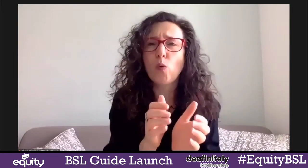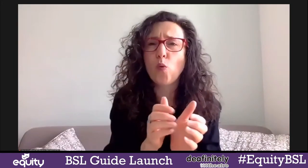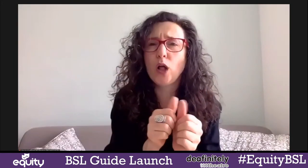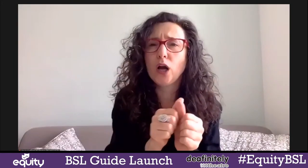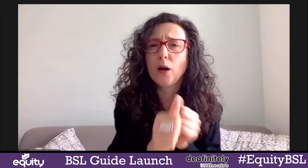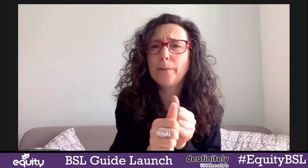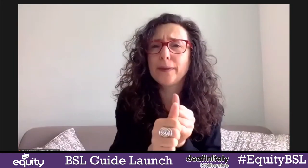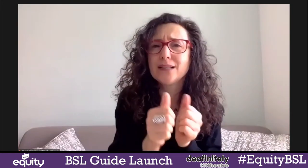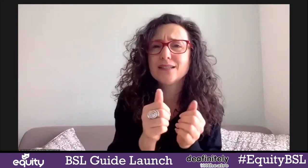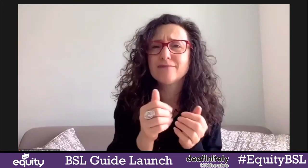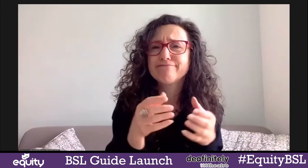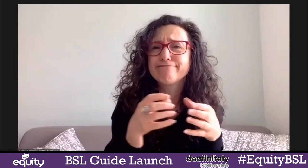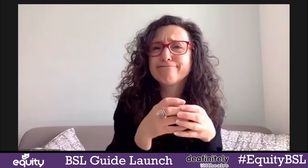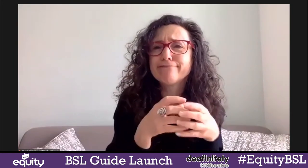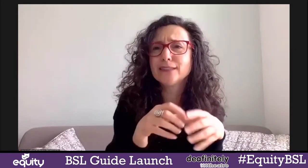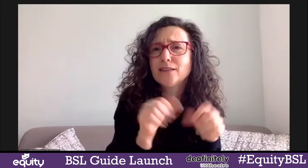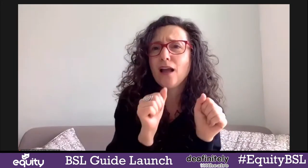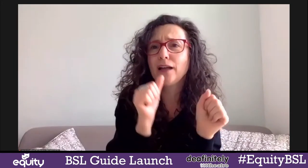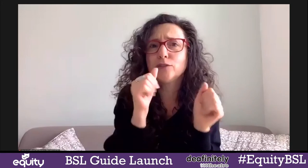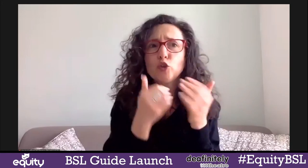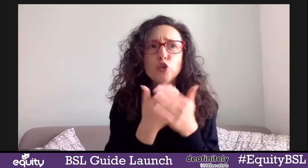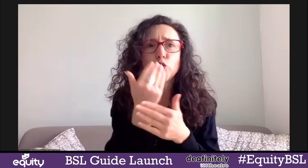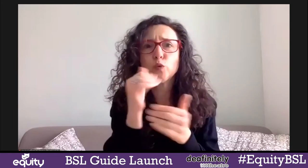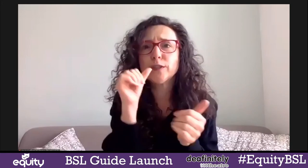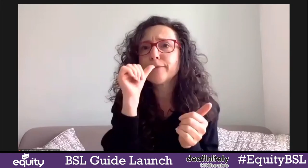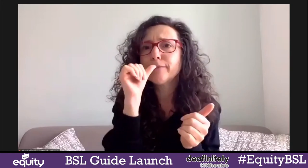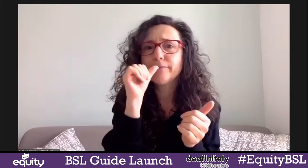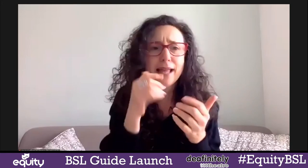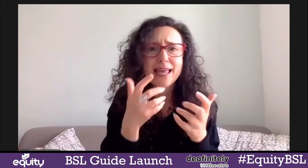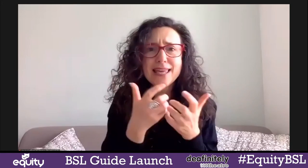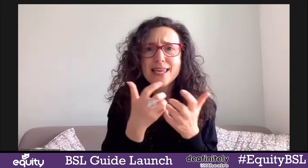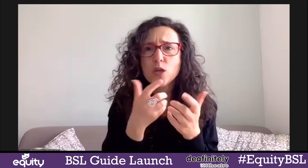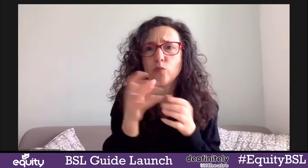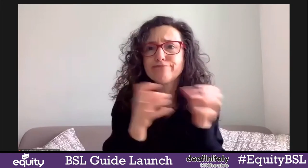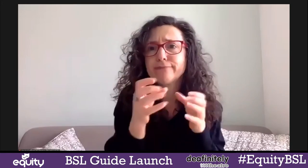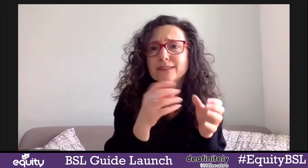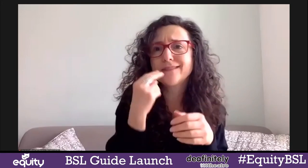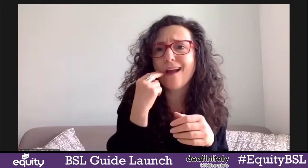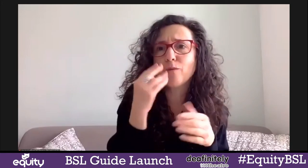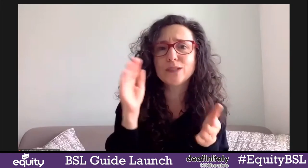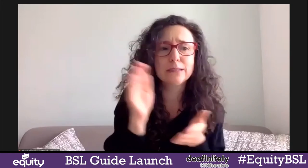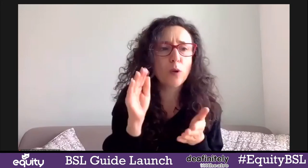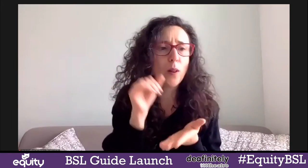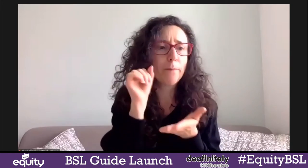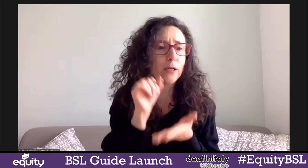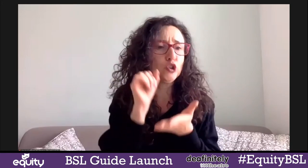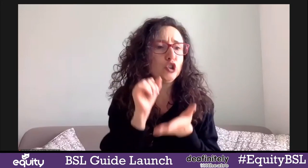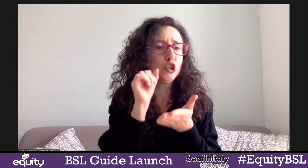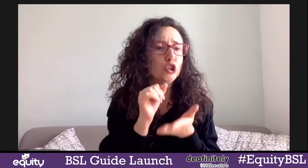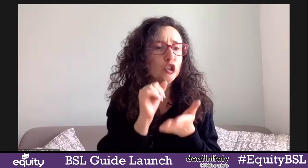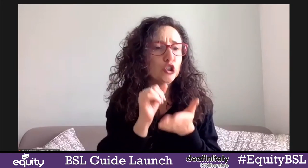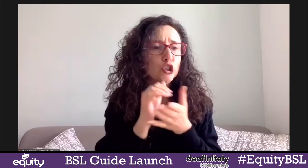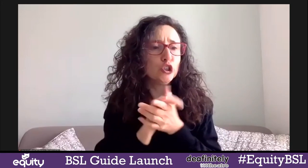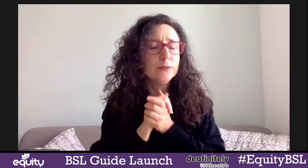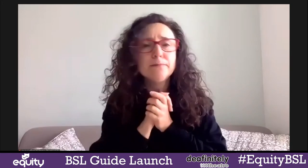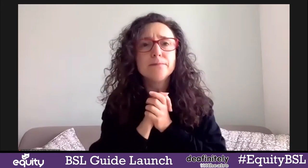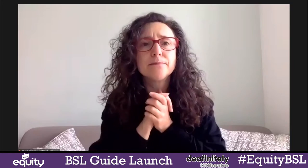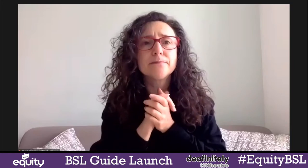Ramps of the Moon Consortium, etc., have a lot of people involved, how can newer companies or smaller companies or